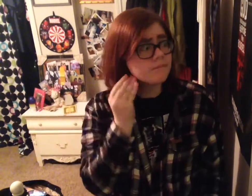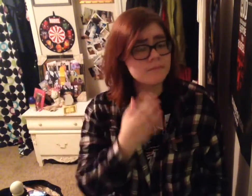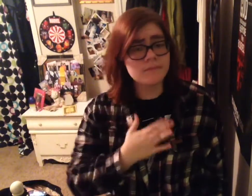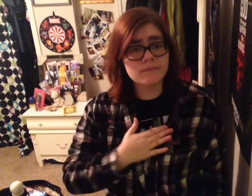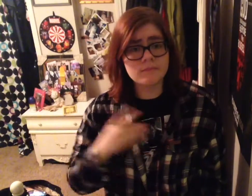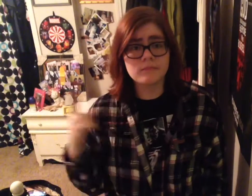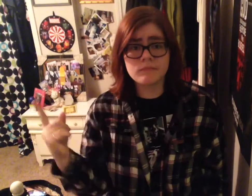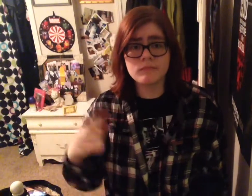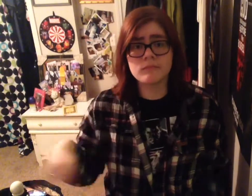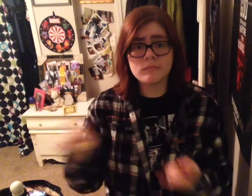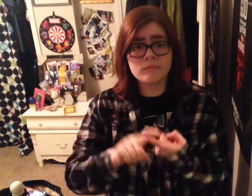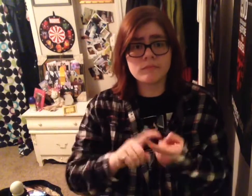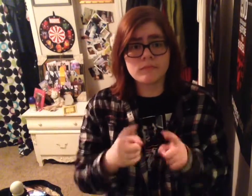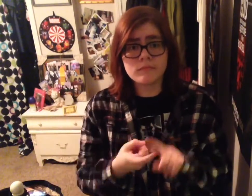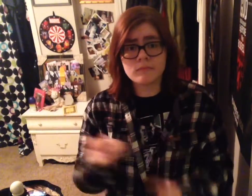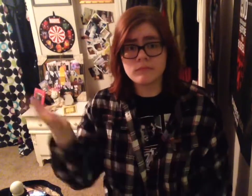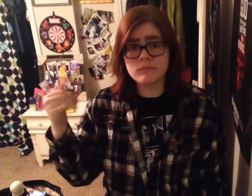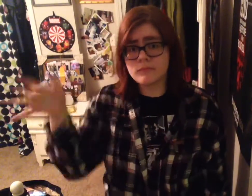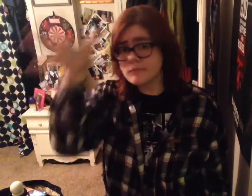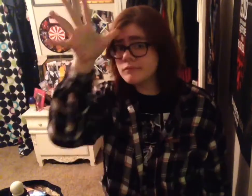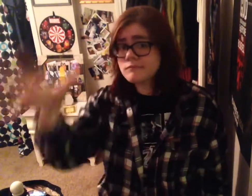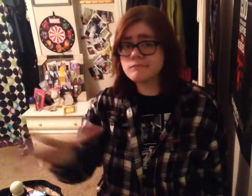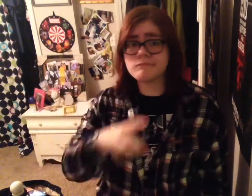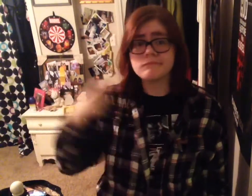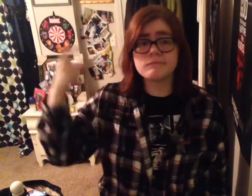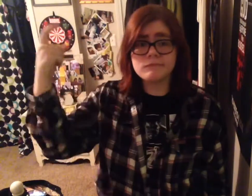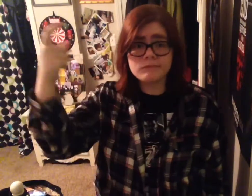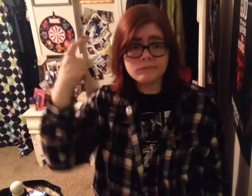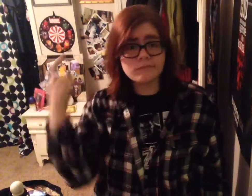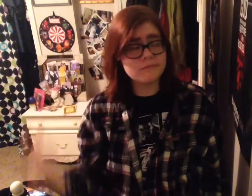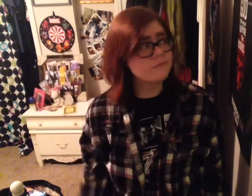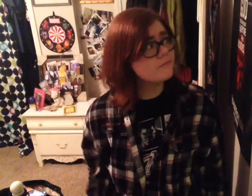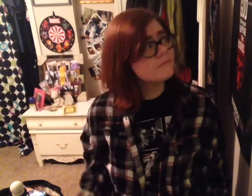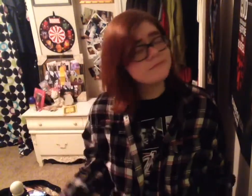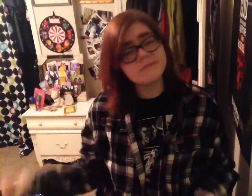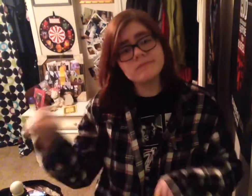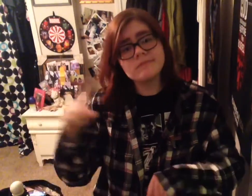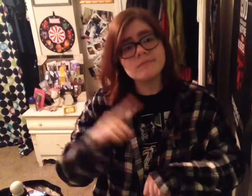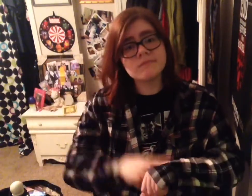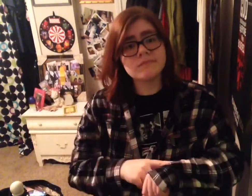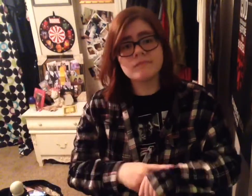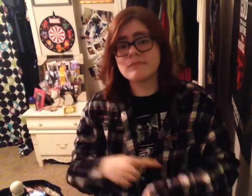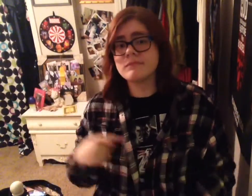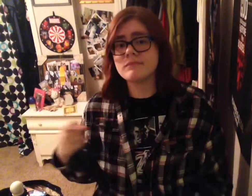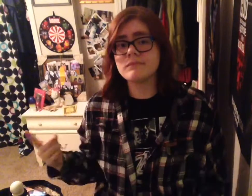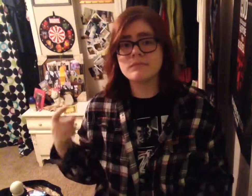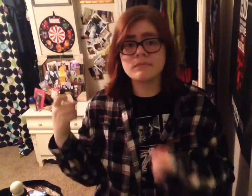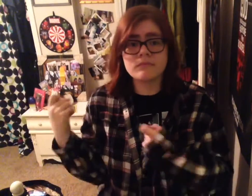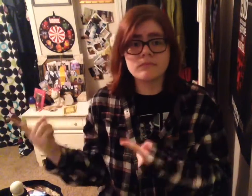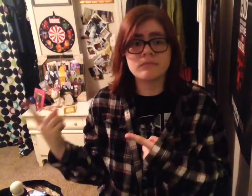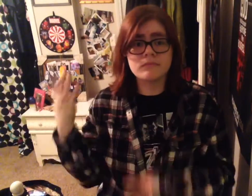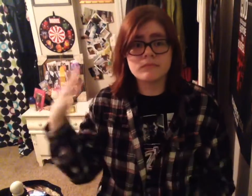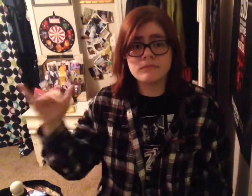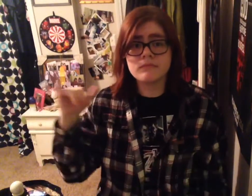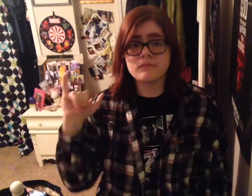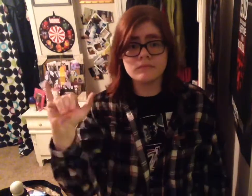My only friend was the man in the moon And even sometimes he would go away too